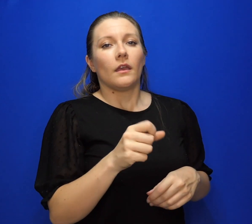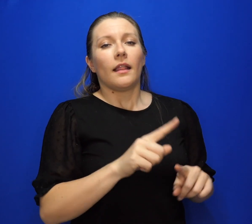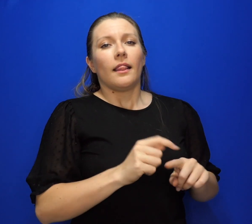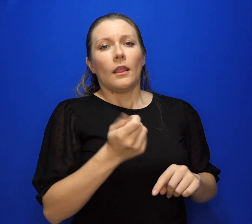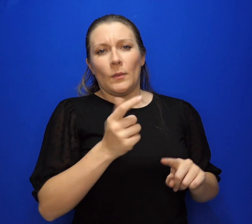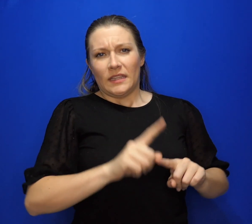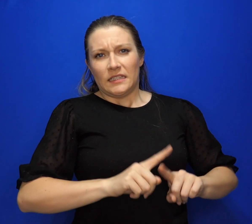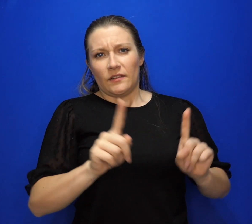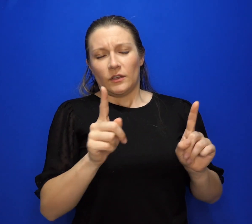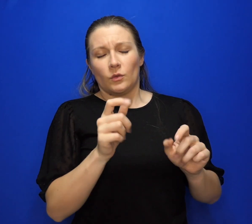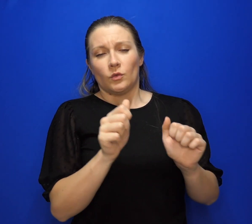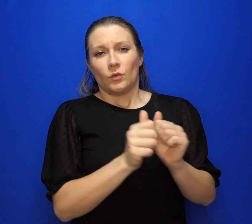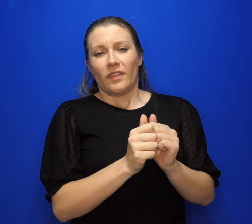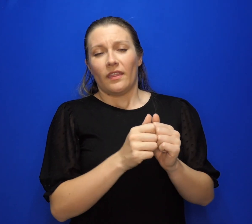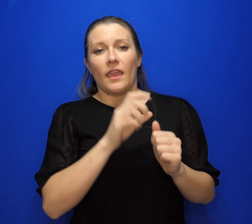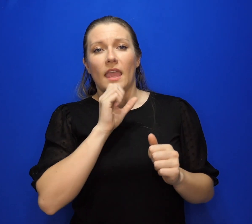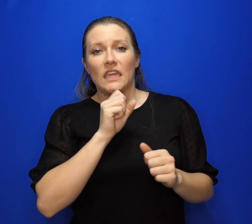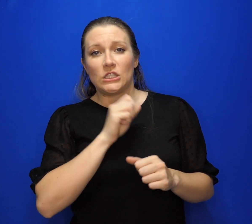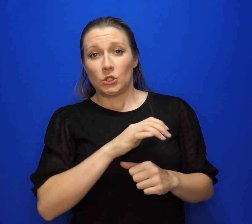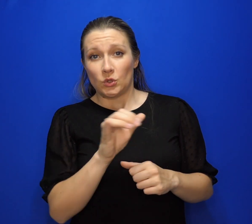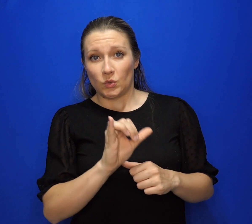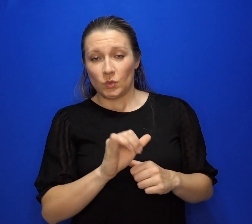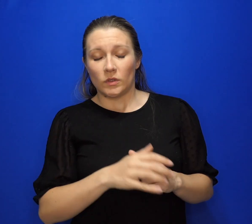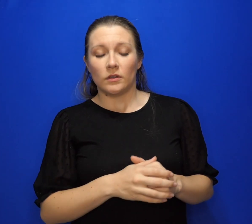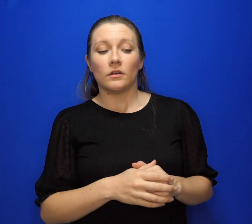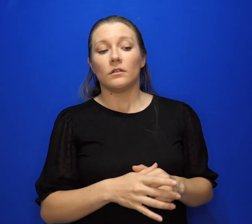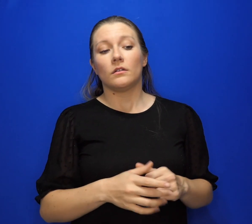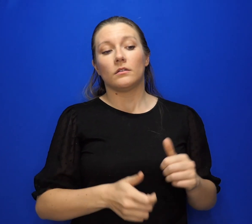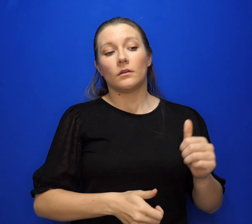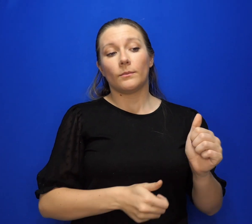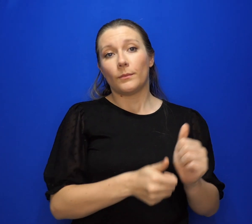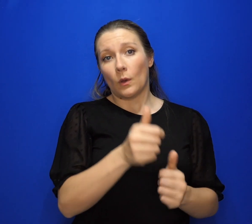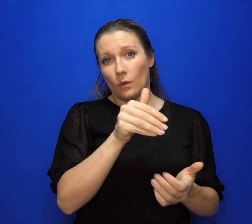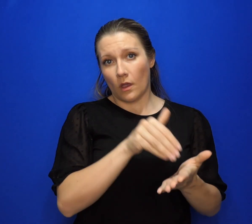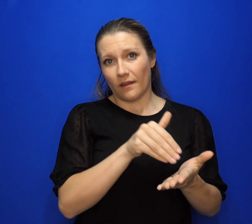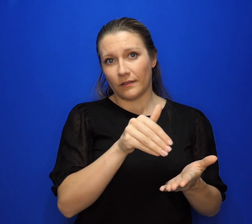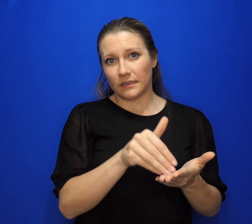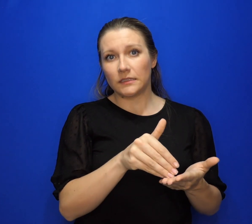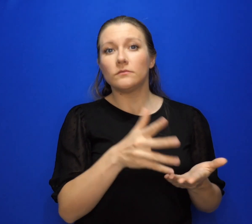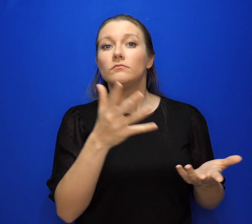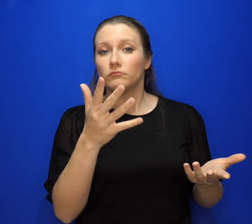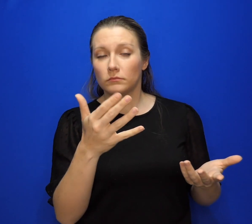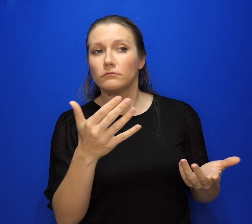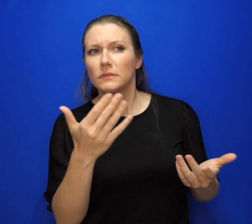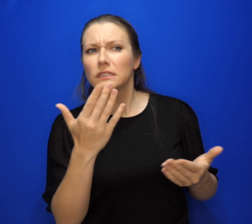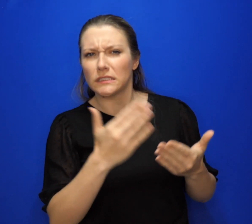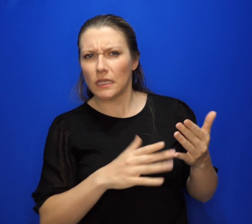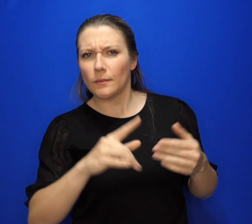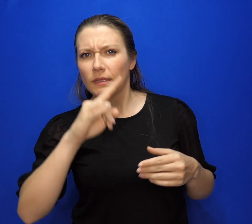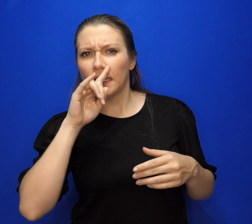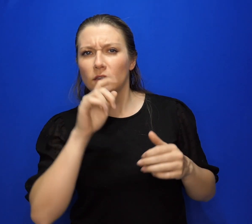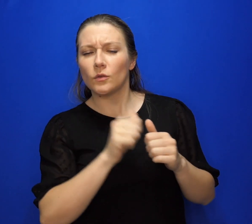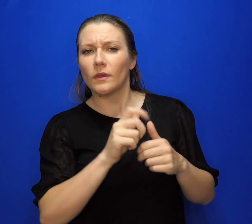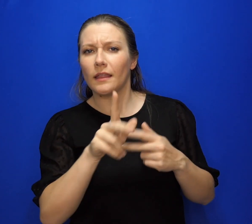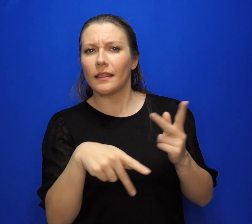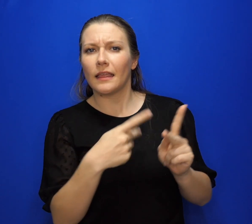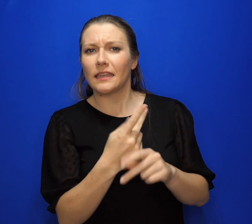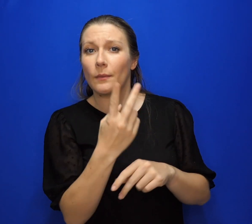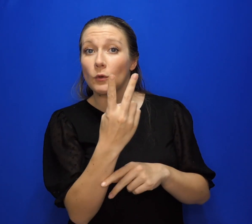little bit different age-wise is that, for the most part, while there are kids with type 2